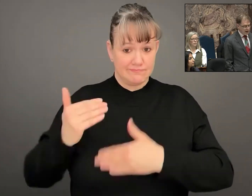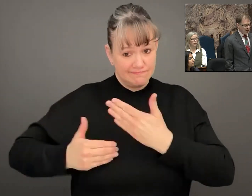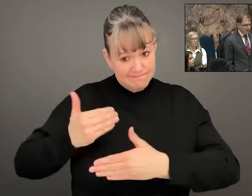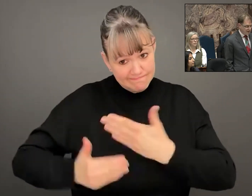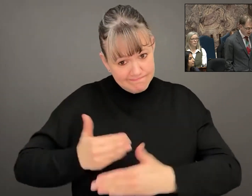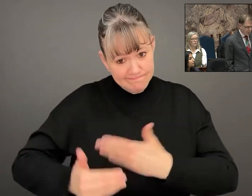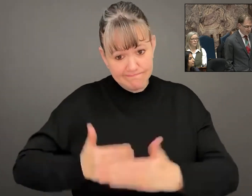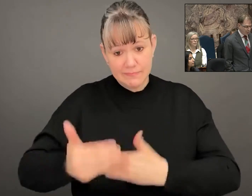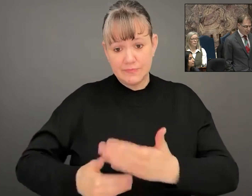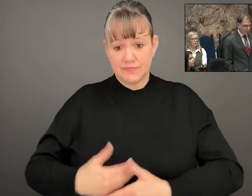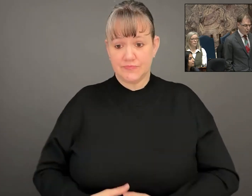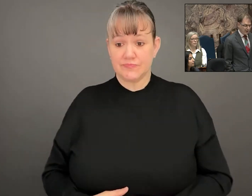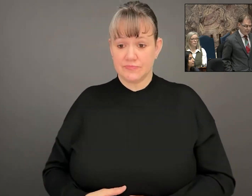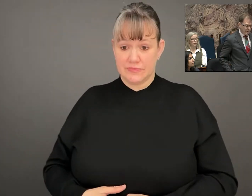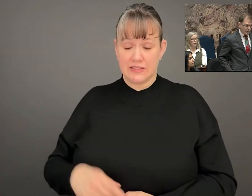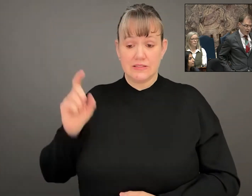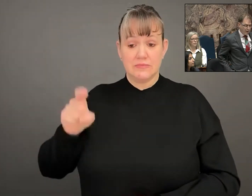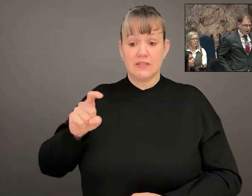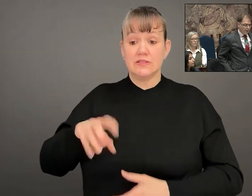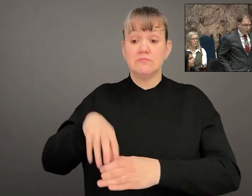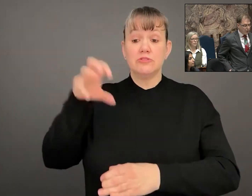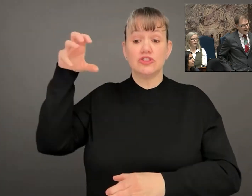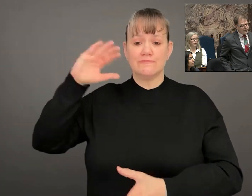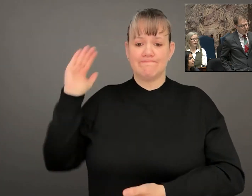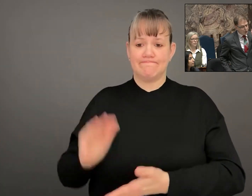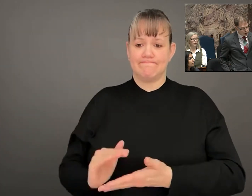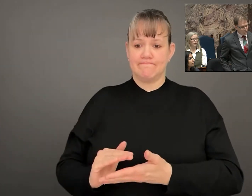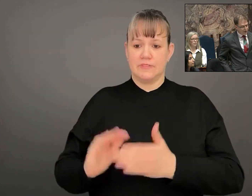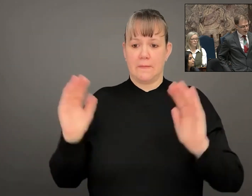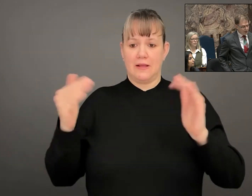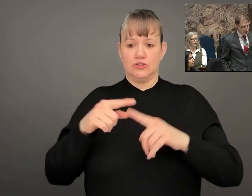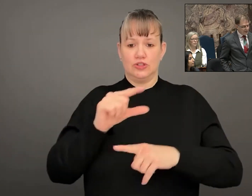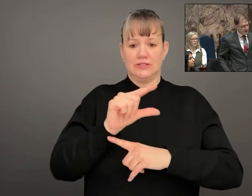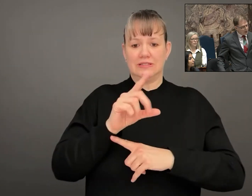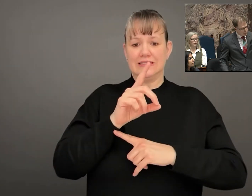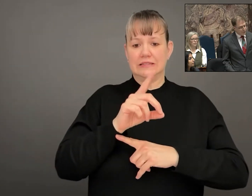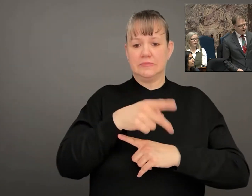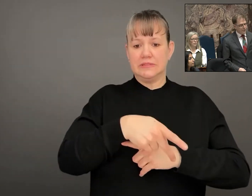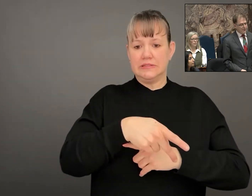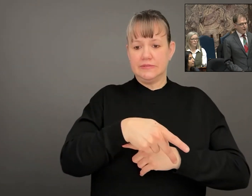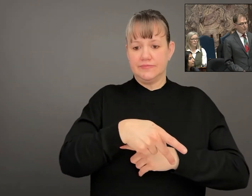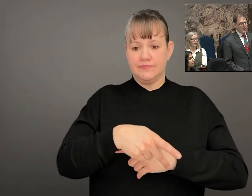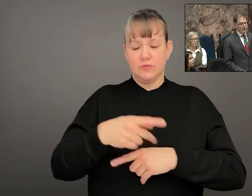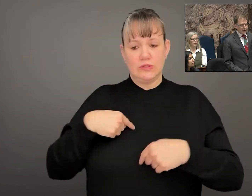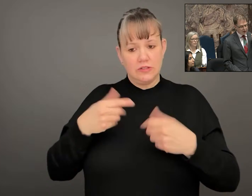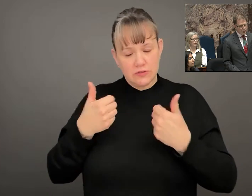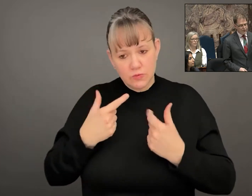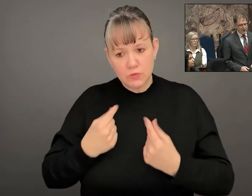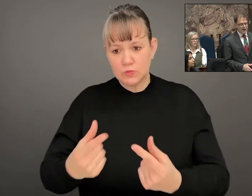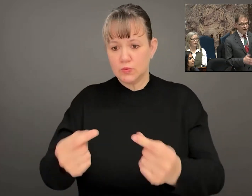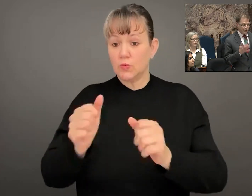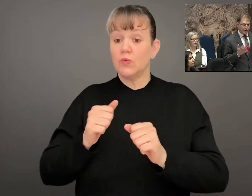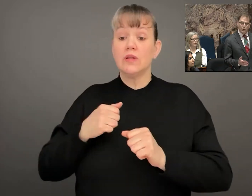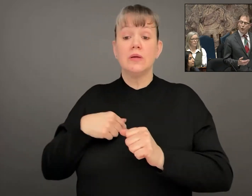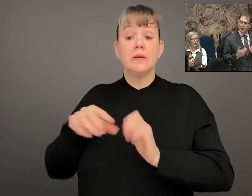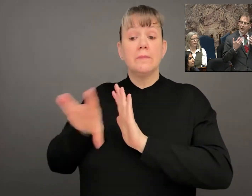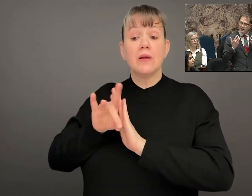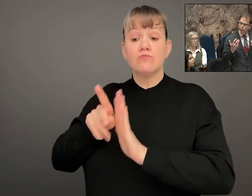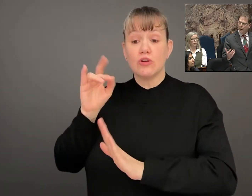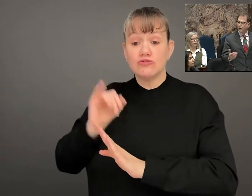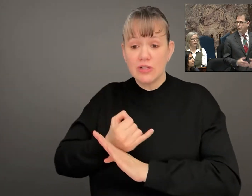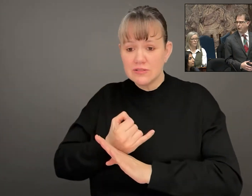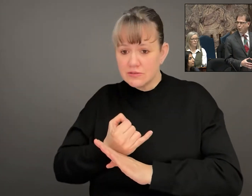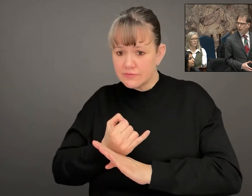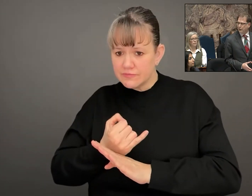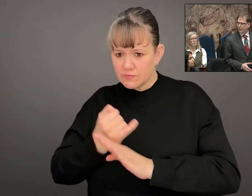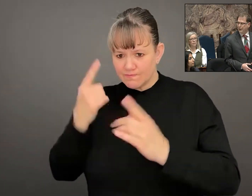significantly, continuing to pursue climate programs that are good for the economy, good for the people of the province, and good for their health is our goal. And it's